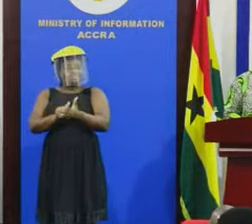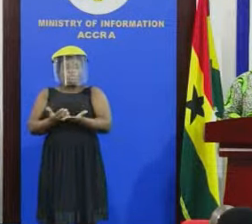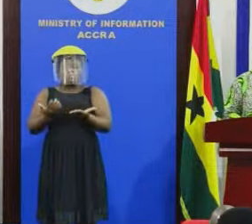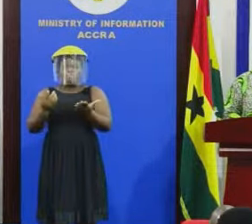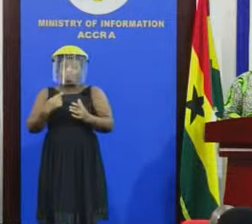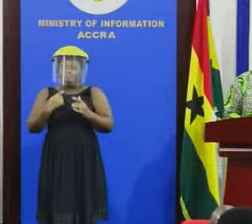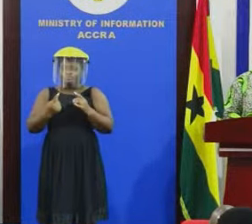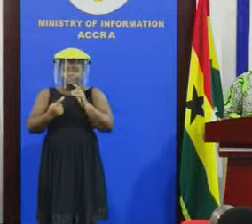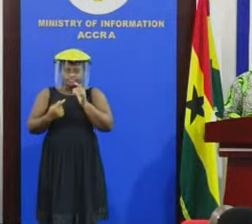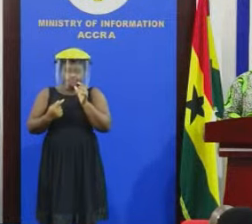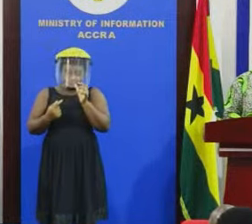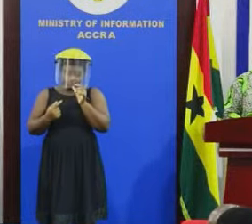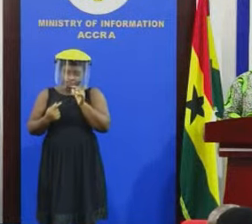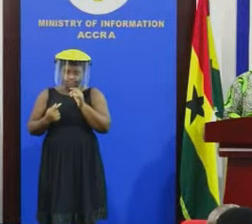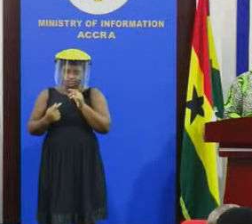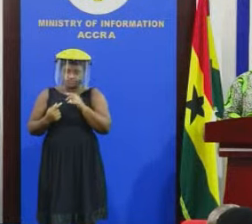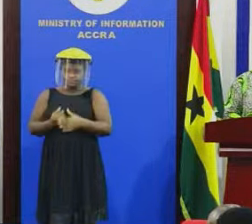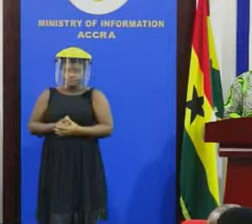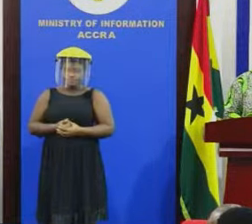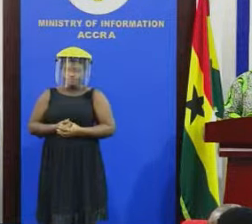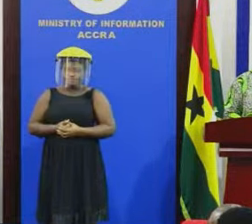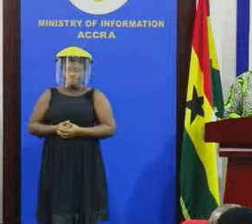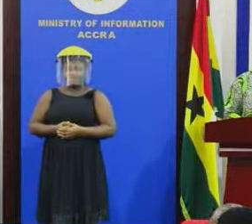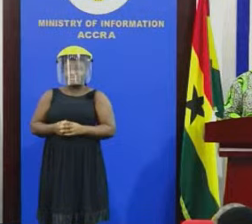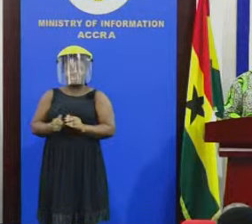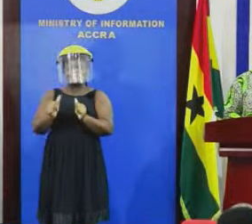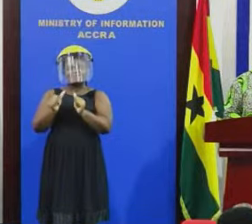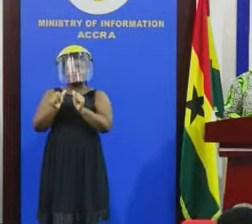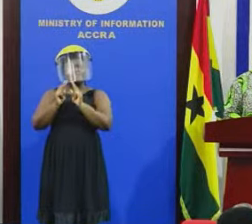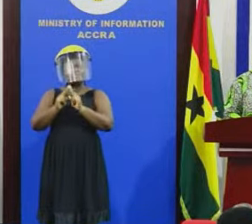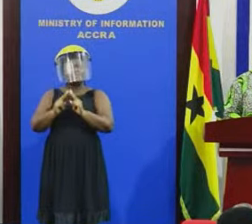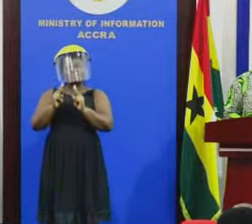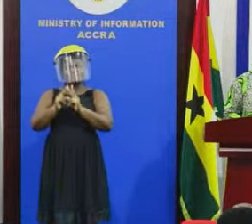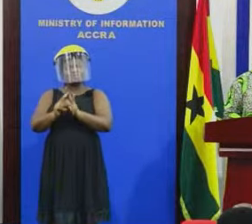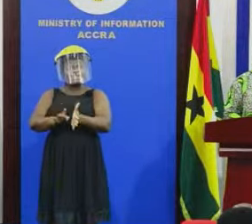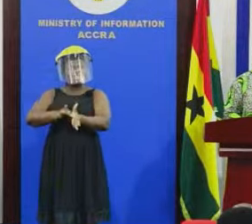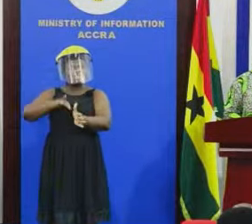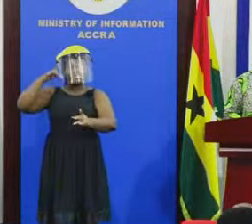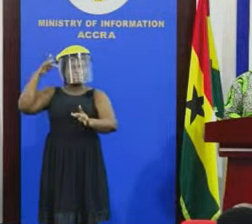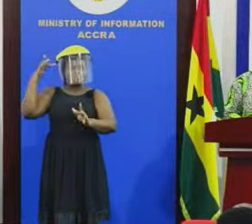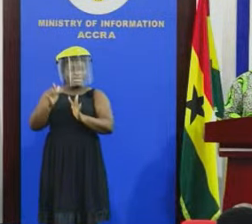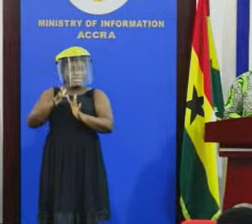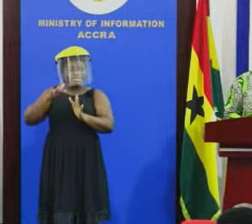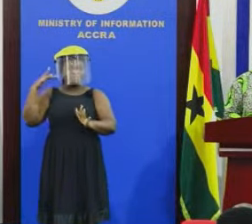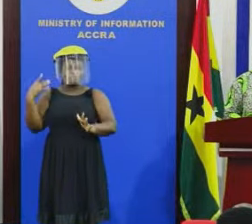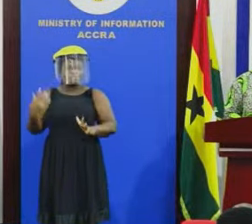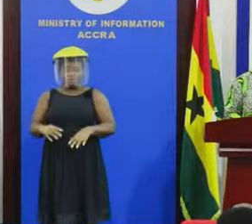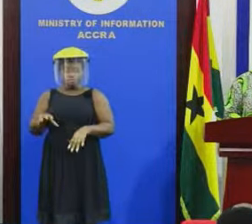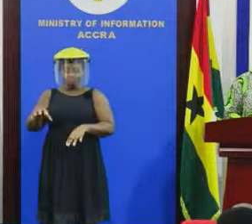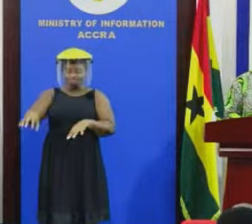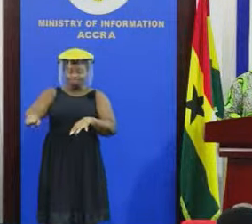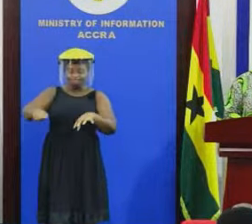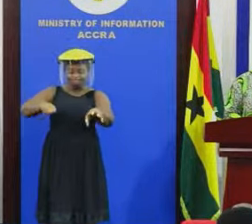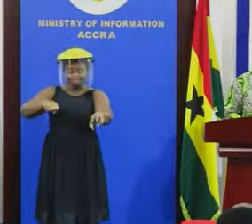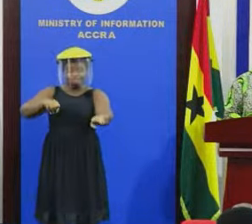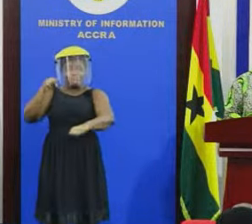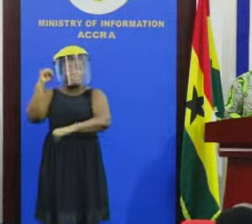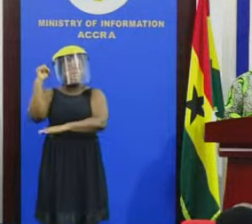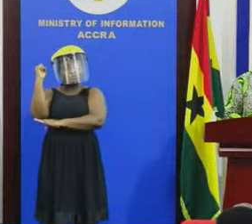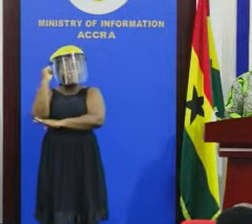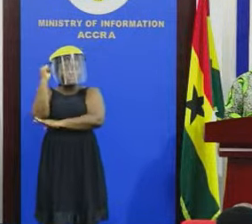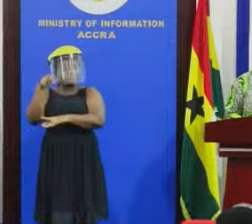indicate that it's a very capital-intensive activity when it comes to removing these tree